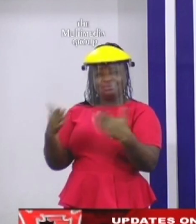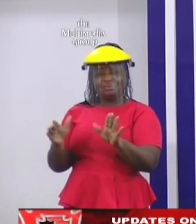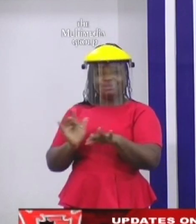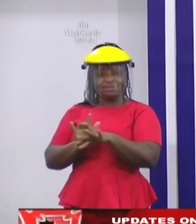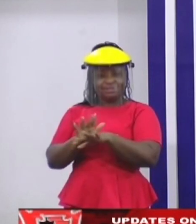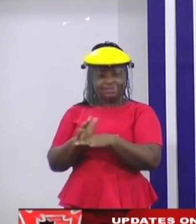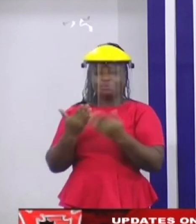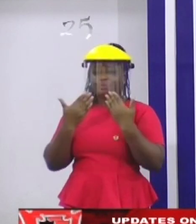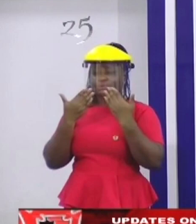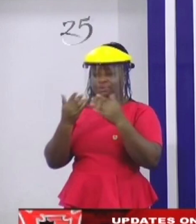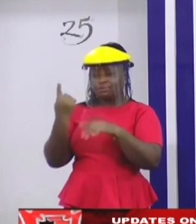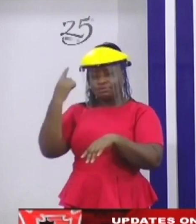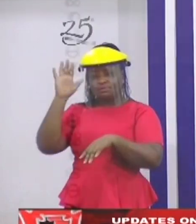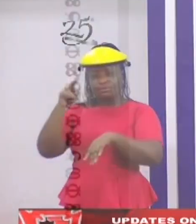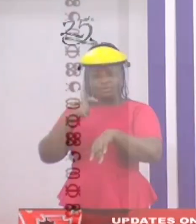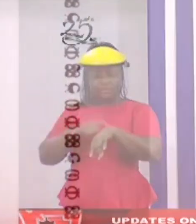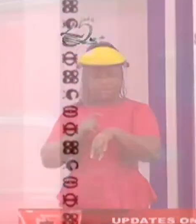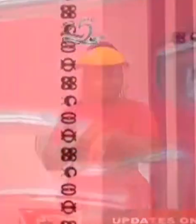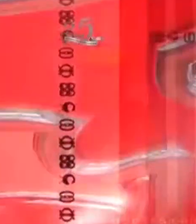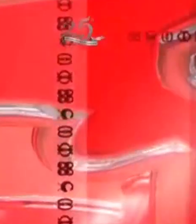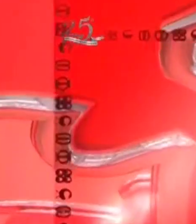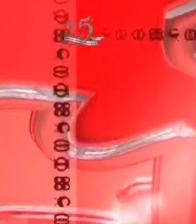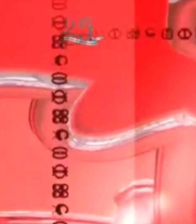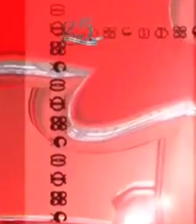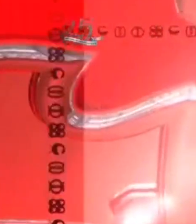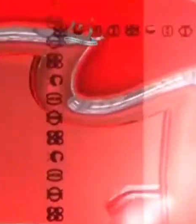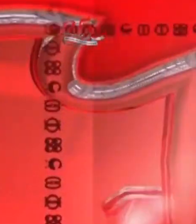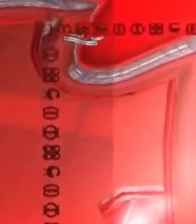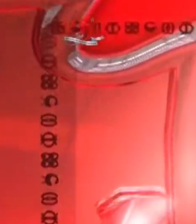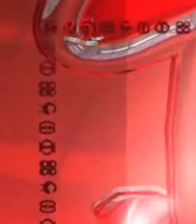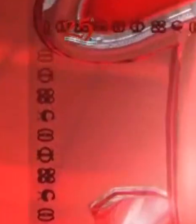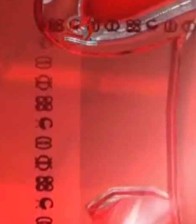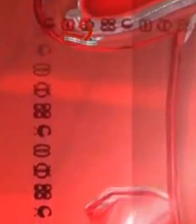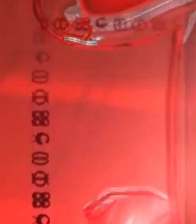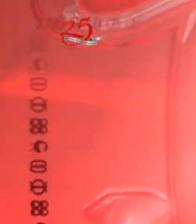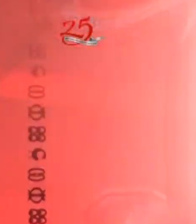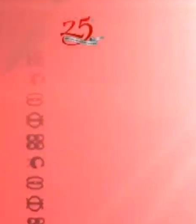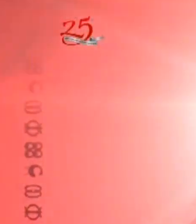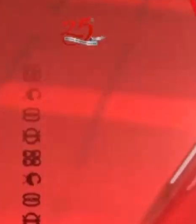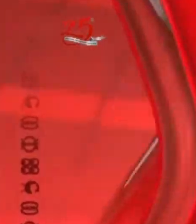So we thank you for your time. On Thursday morning, we will do well to start at 9 on the dot.